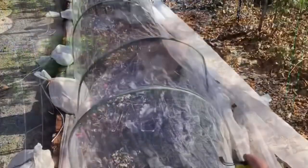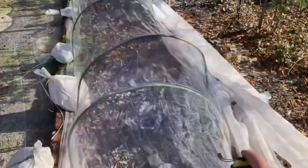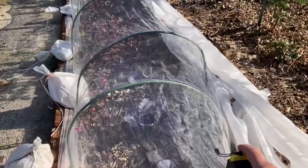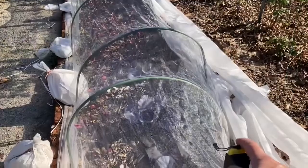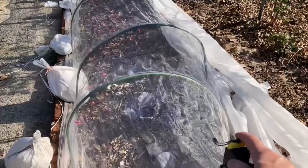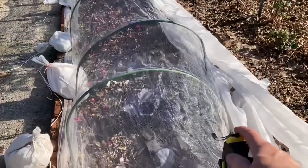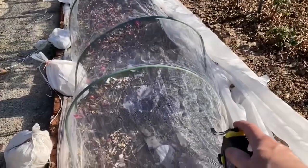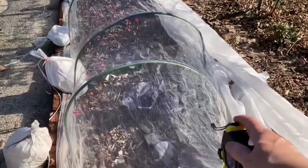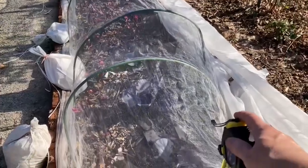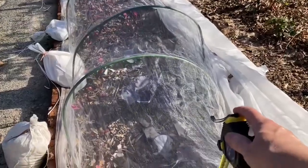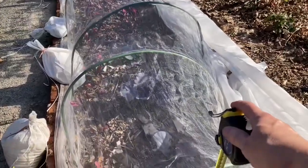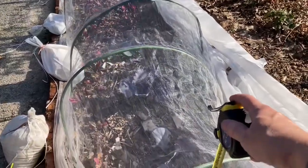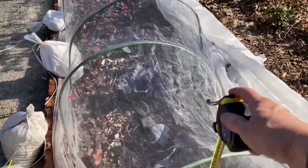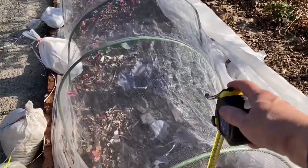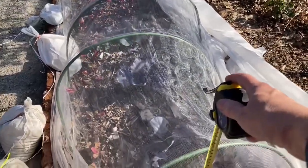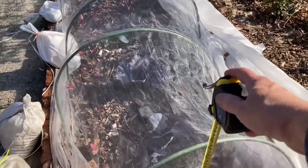inches tall.